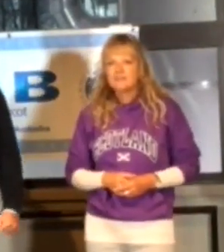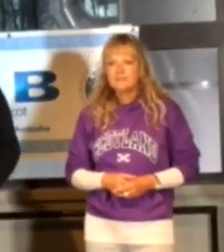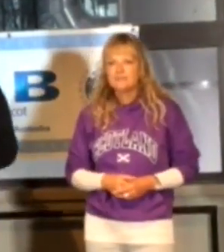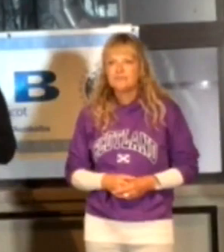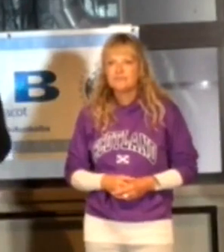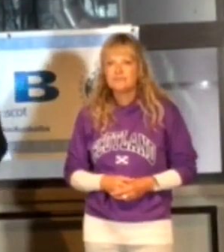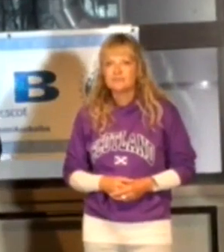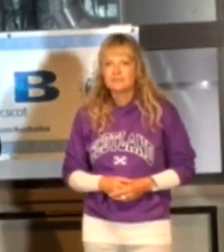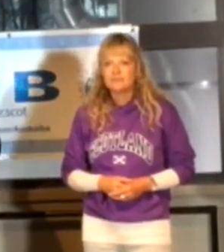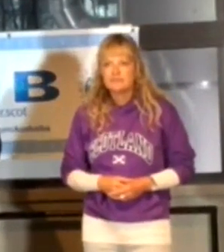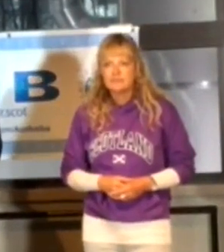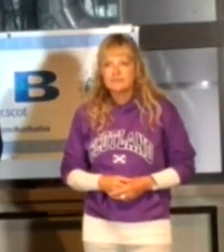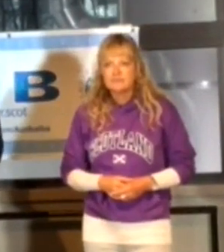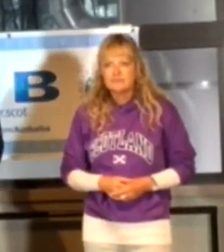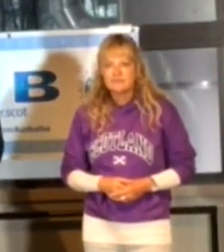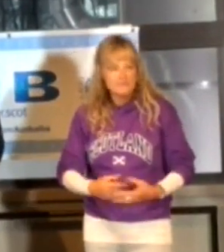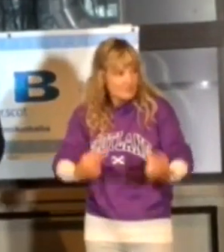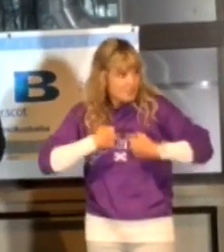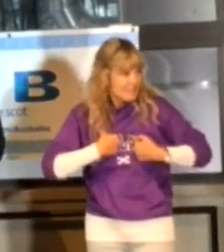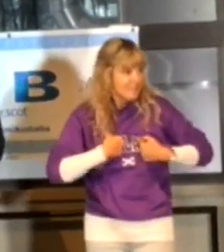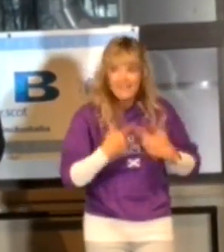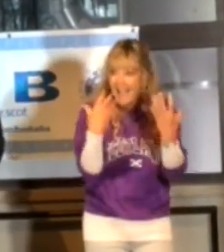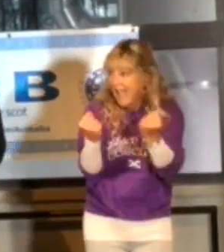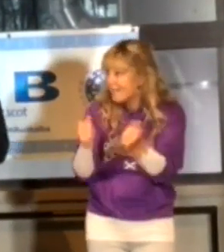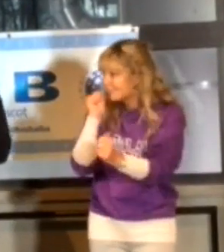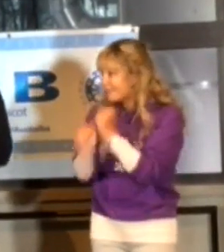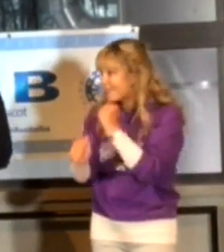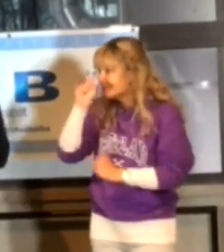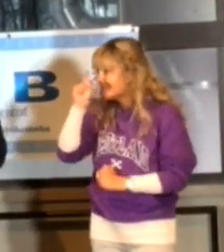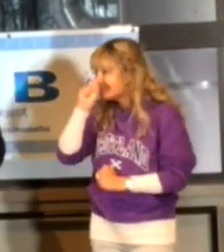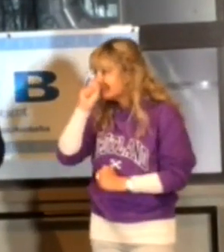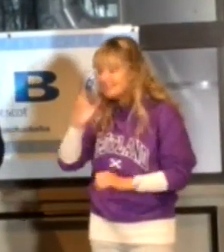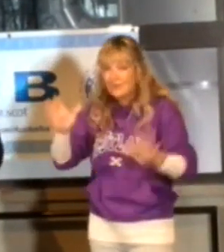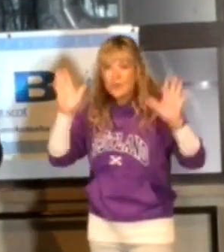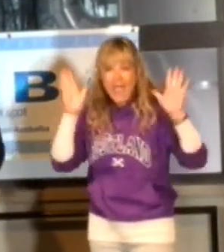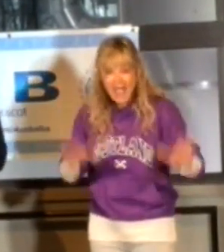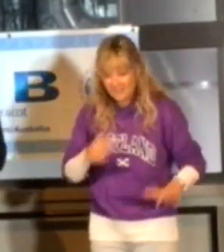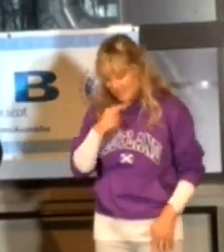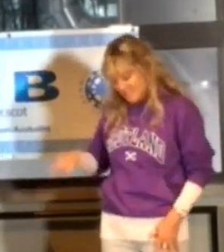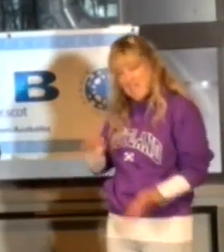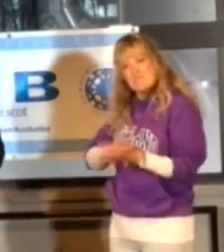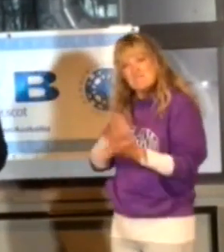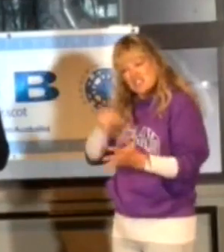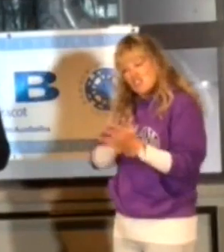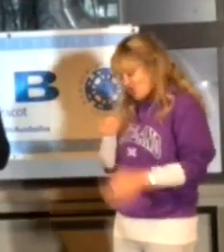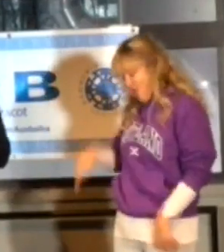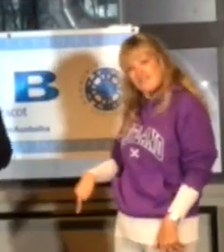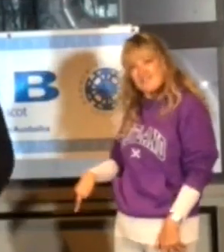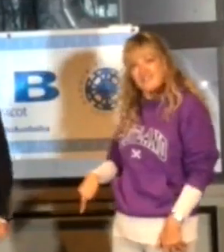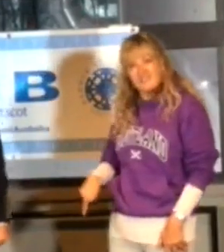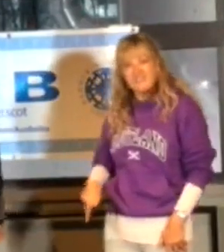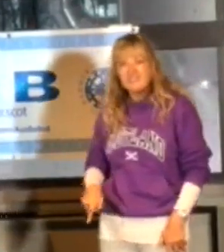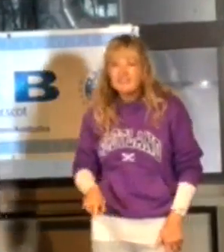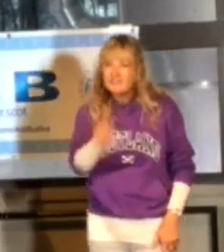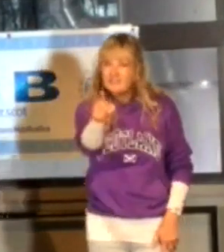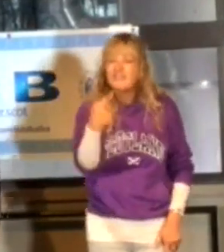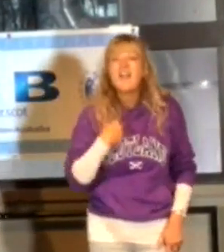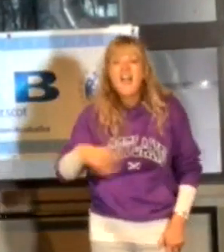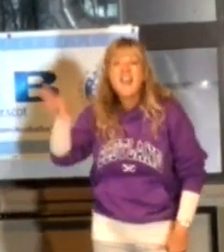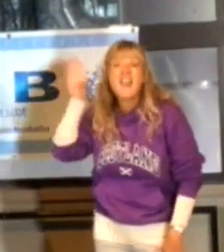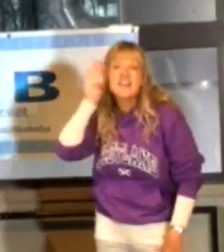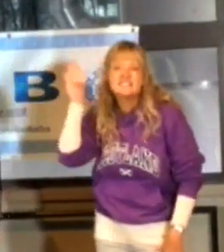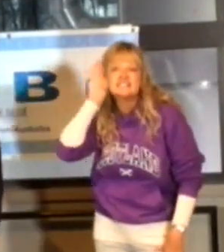We have got, brothers and sisters, to turn round to Mr. Johnson and say loud and clear, listen to what